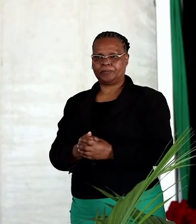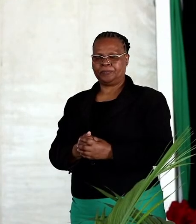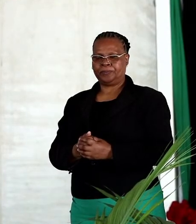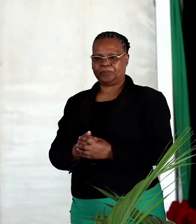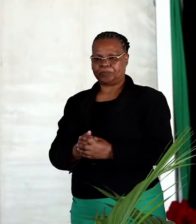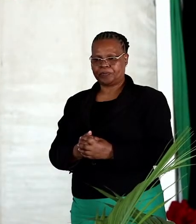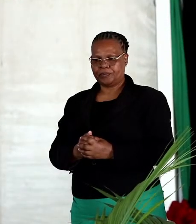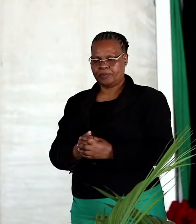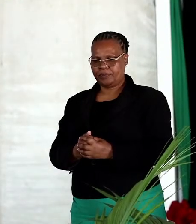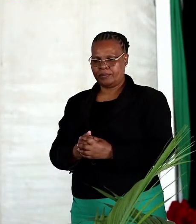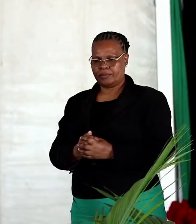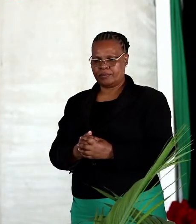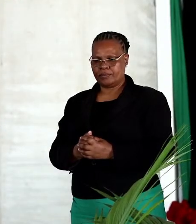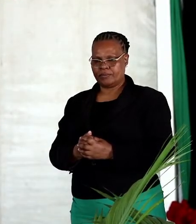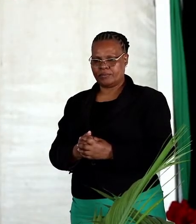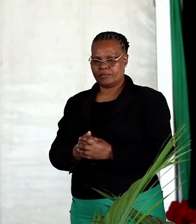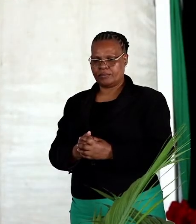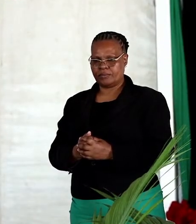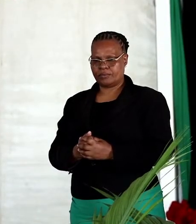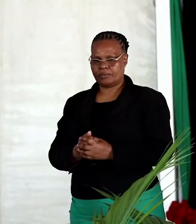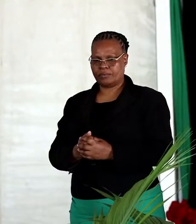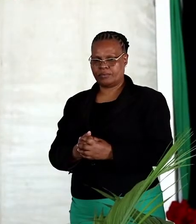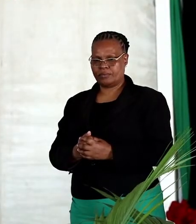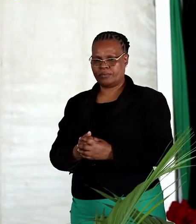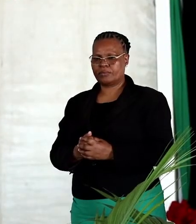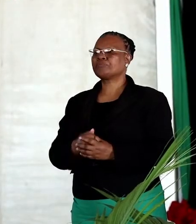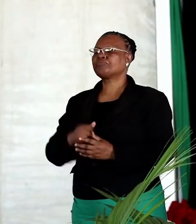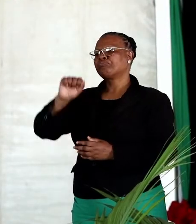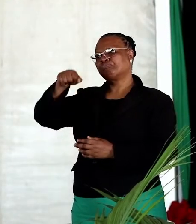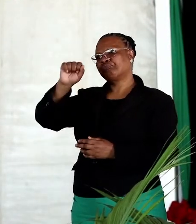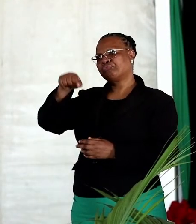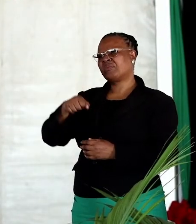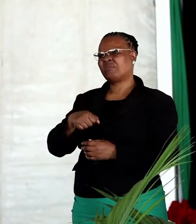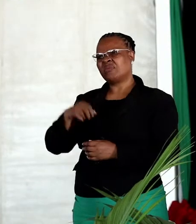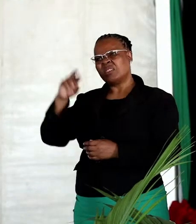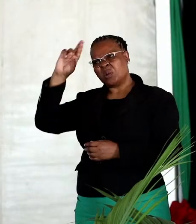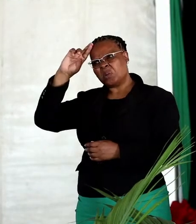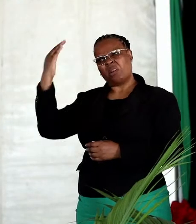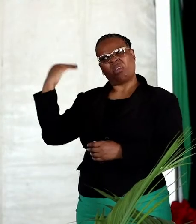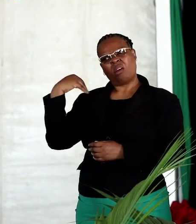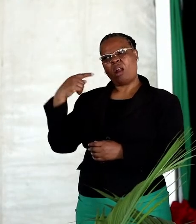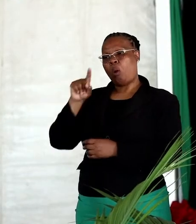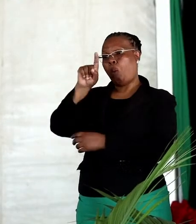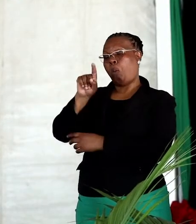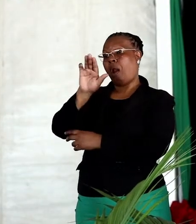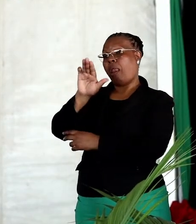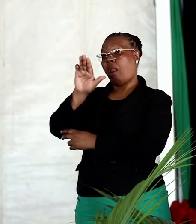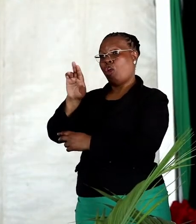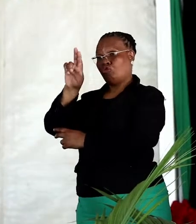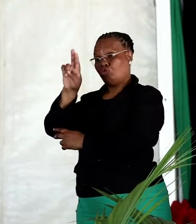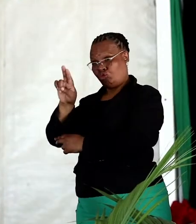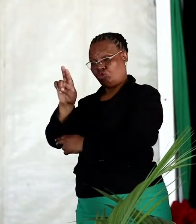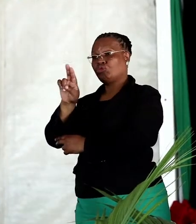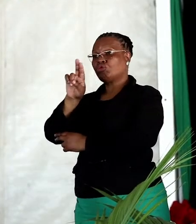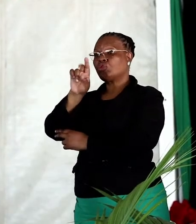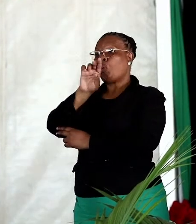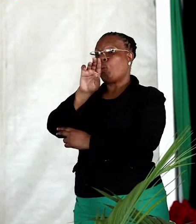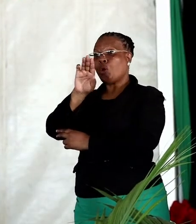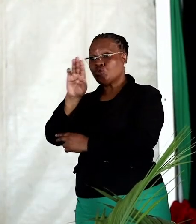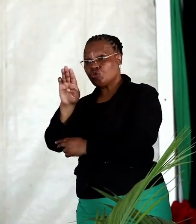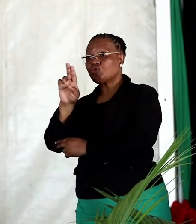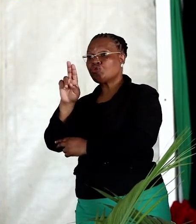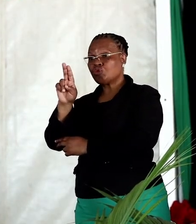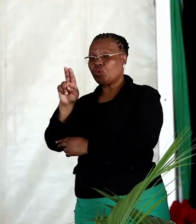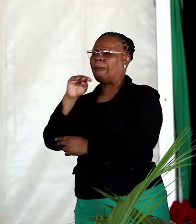kwakungalanyaka ka 1992 apho where more than 80,000 marchers, they were